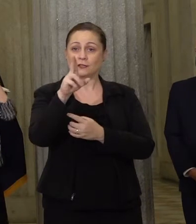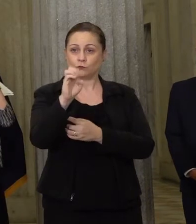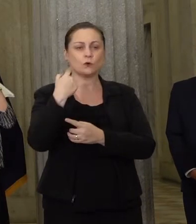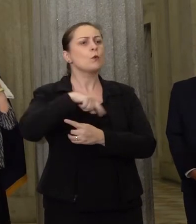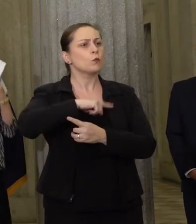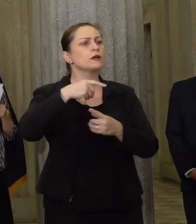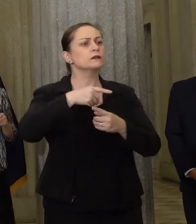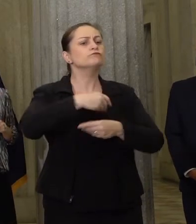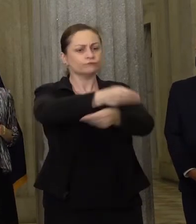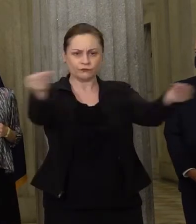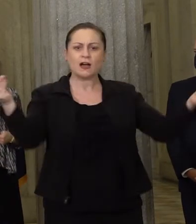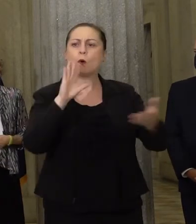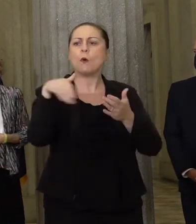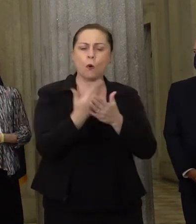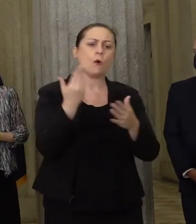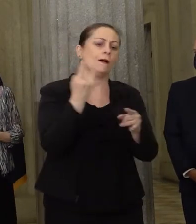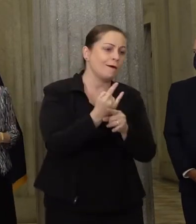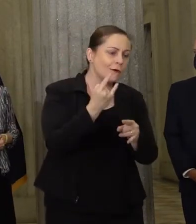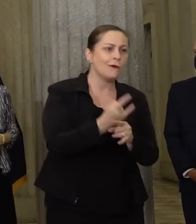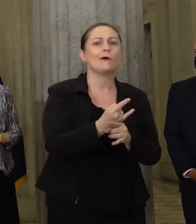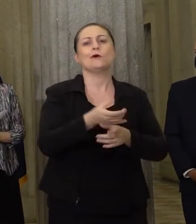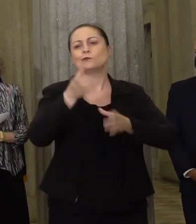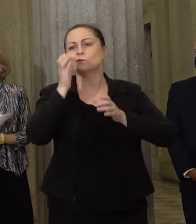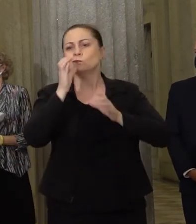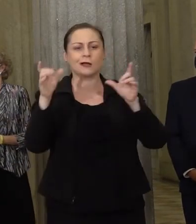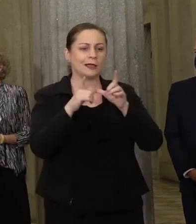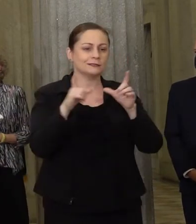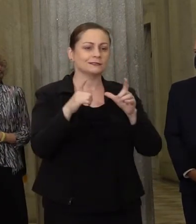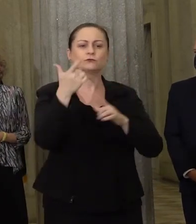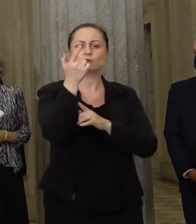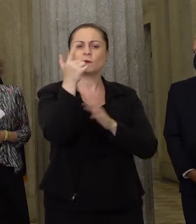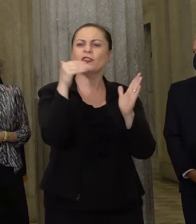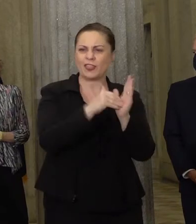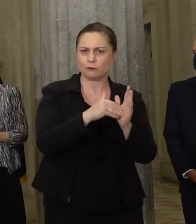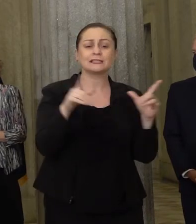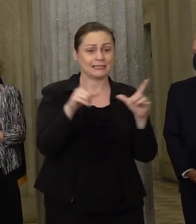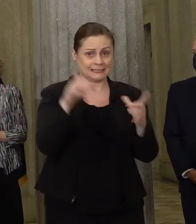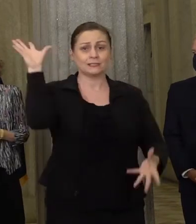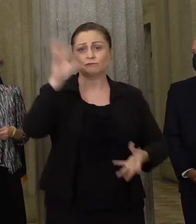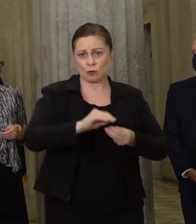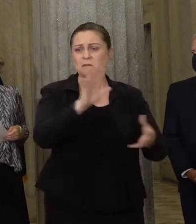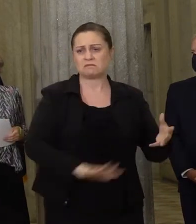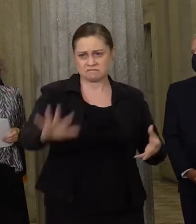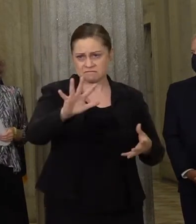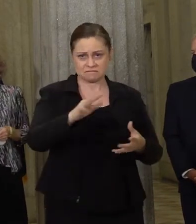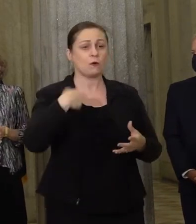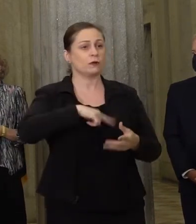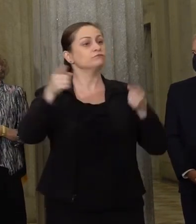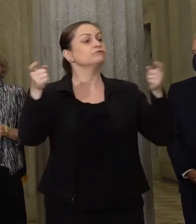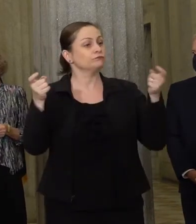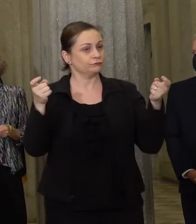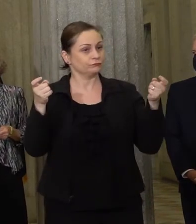there. Generally, we have about 21,000 licenses that we are in control